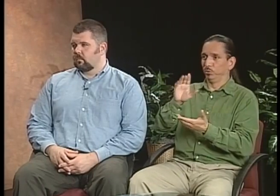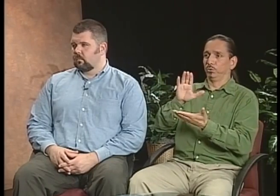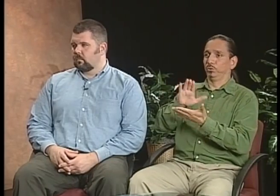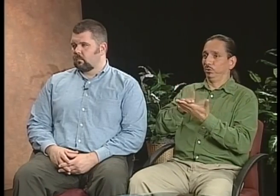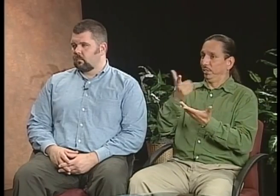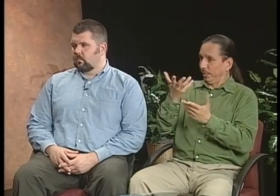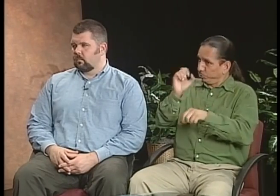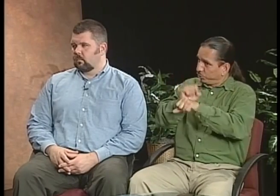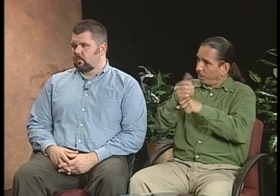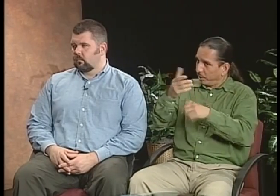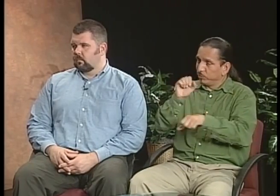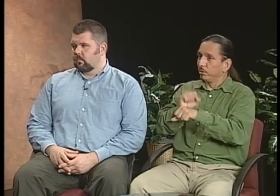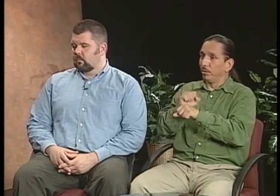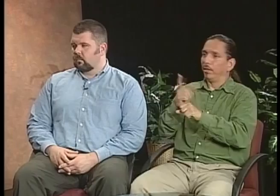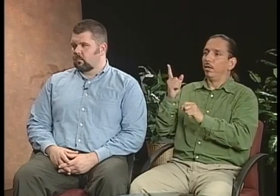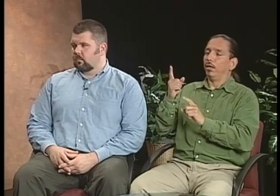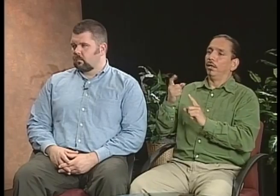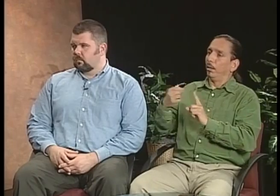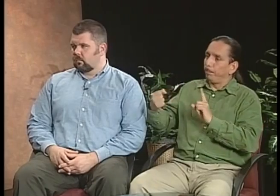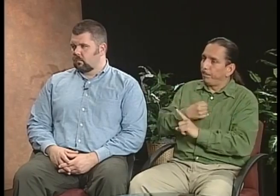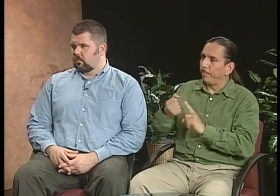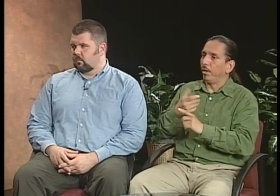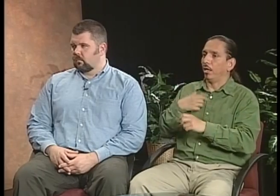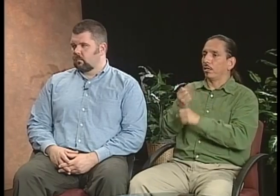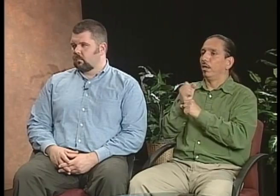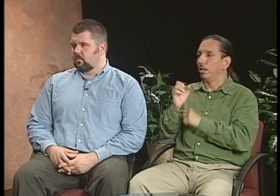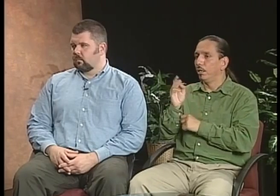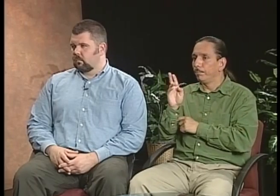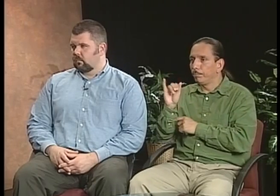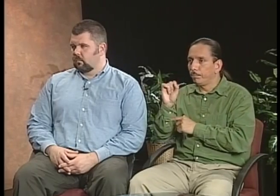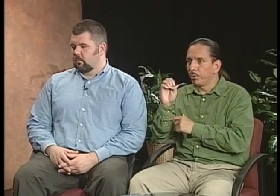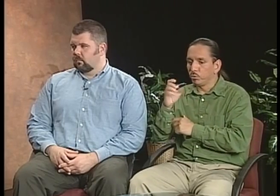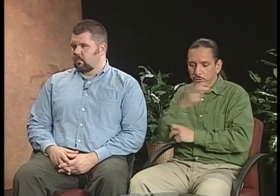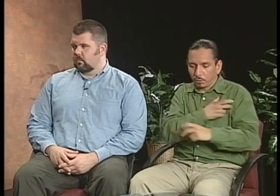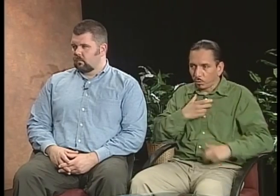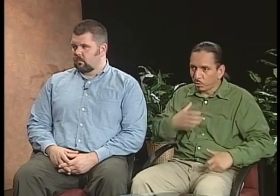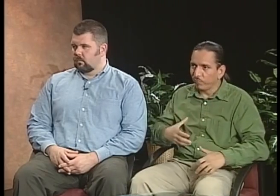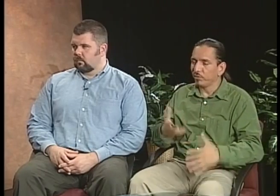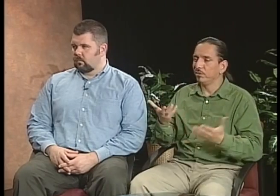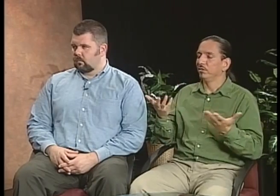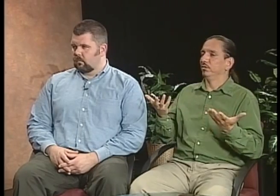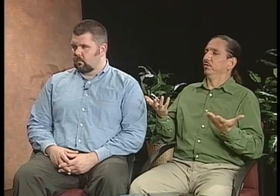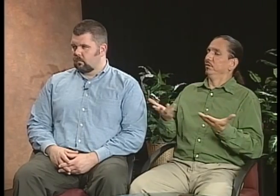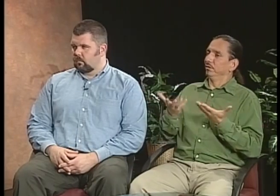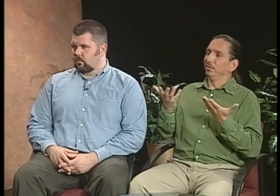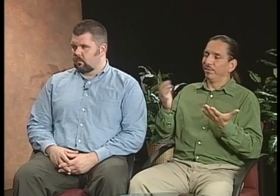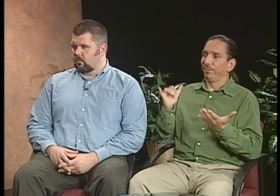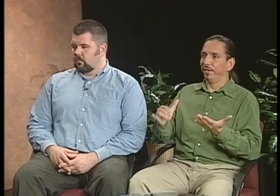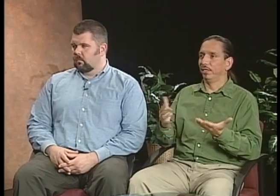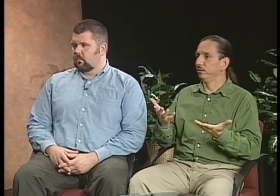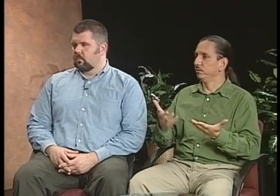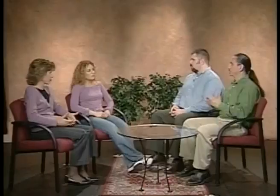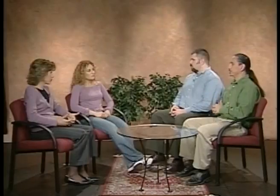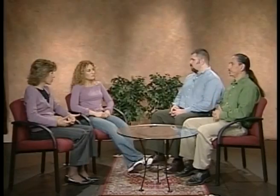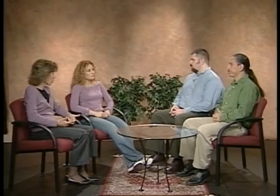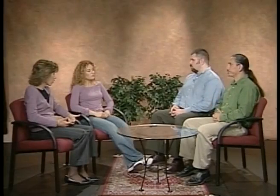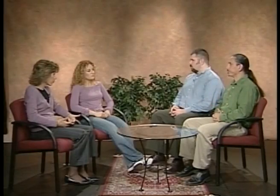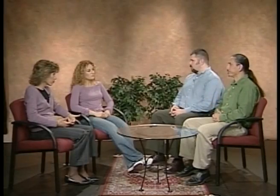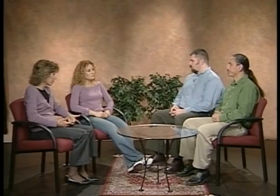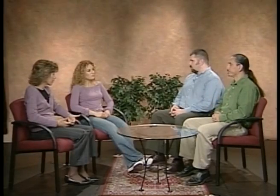not seeing anybody. I'm just working. I'm doing my job that I was hired to do. But he's been beating me up. It's left bruises all over me.